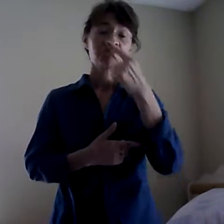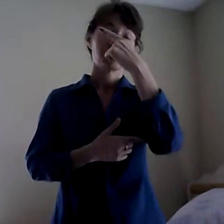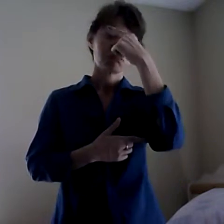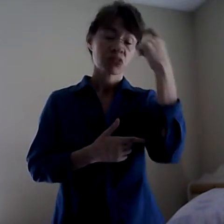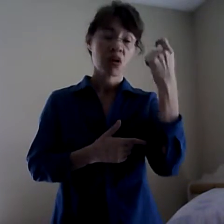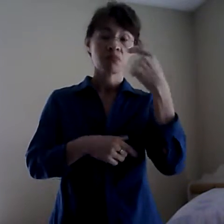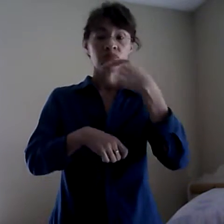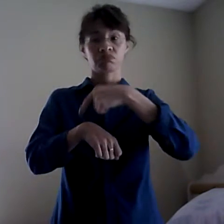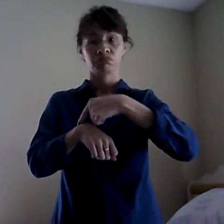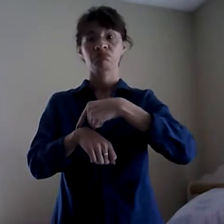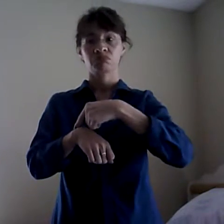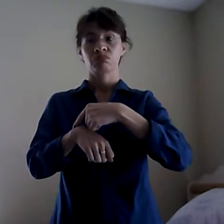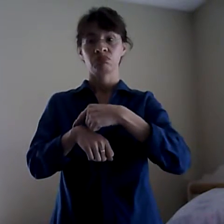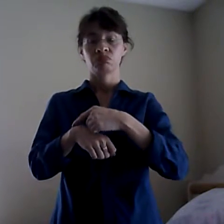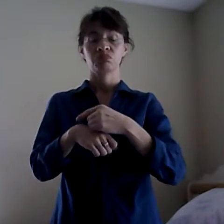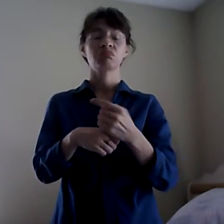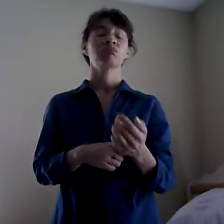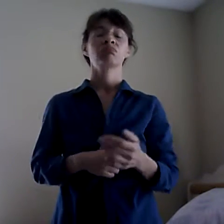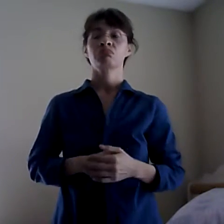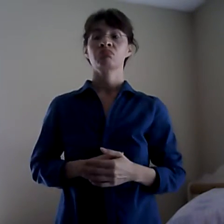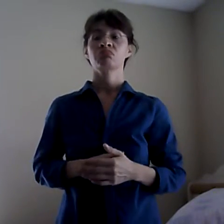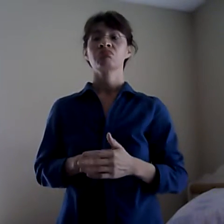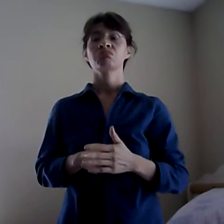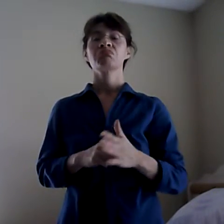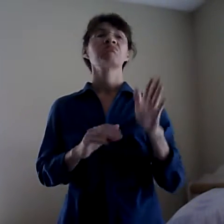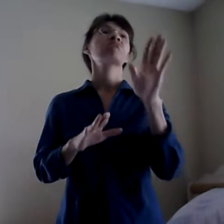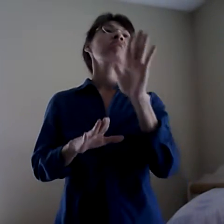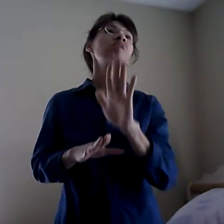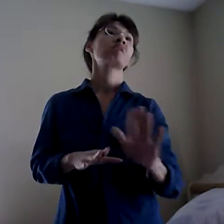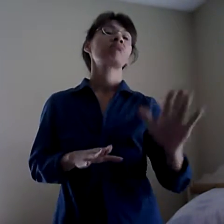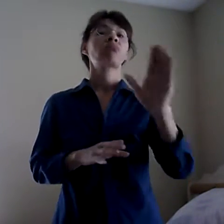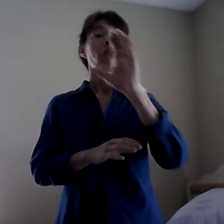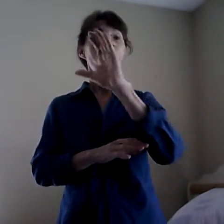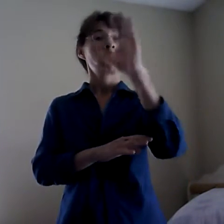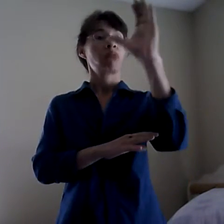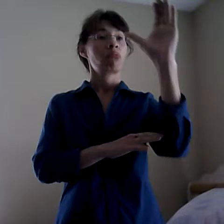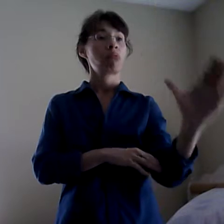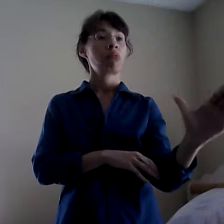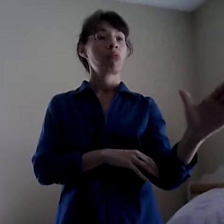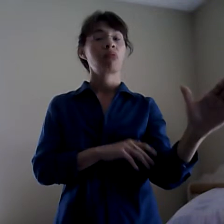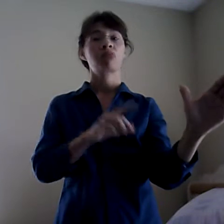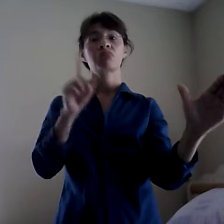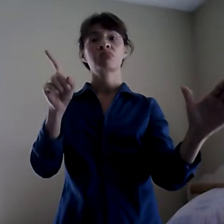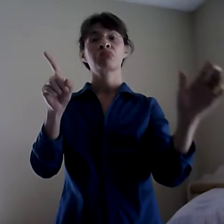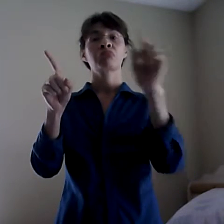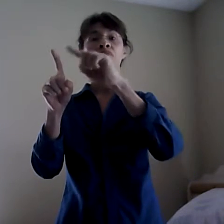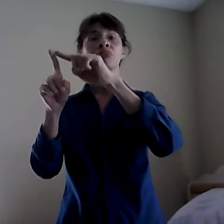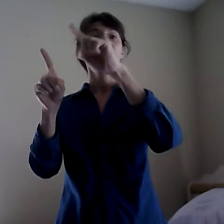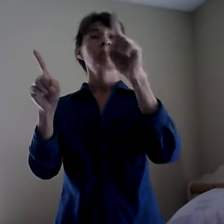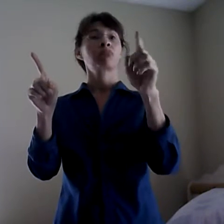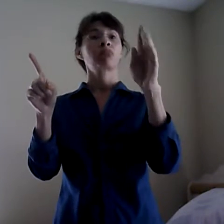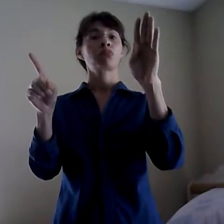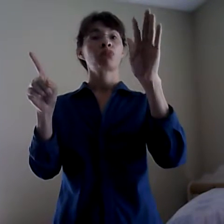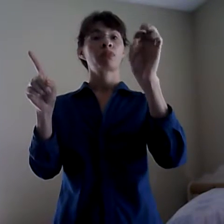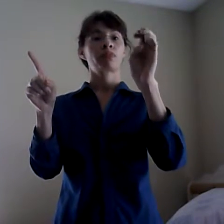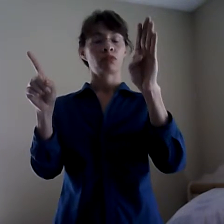and probably between Christmas and before February 14th. So,